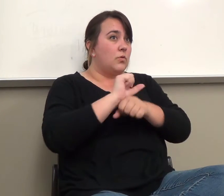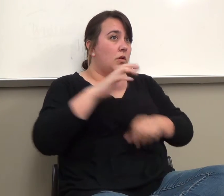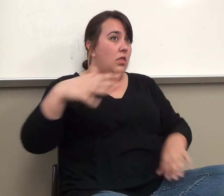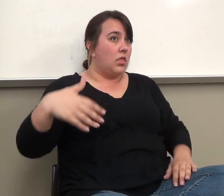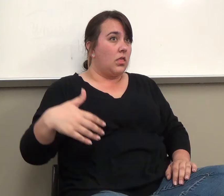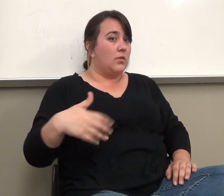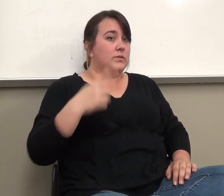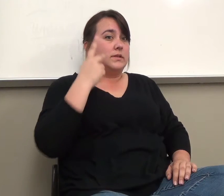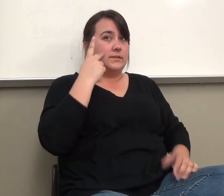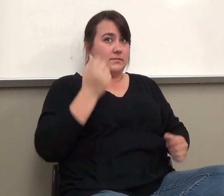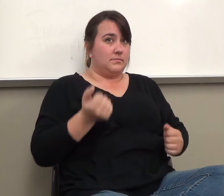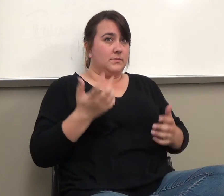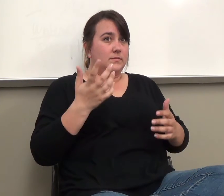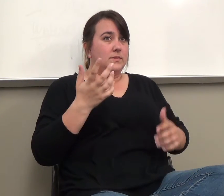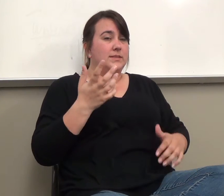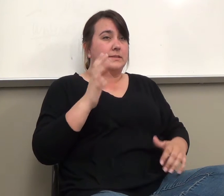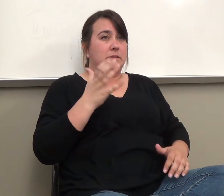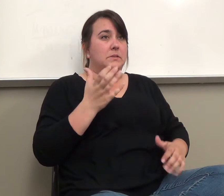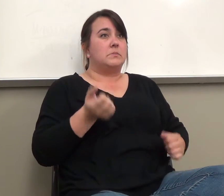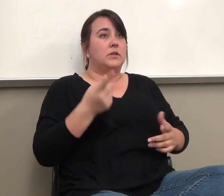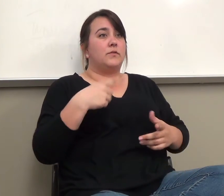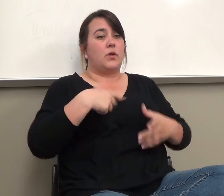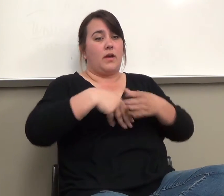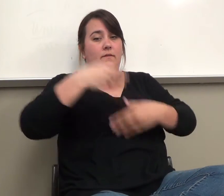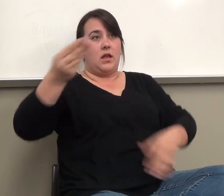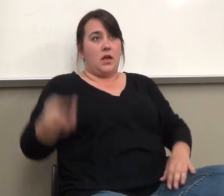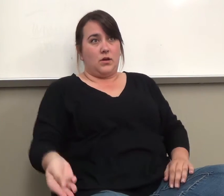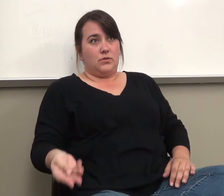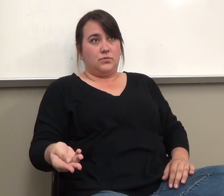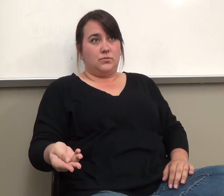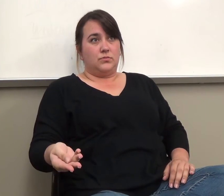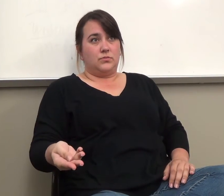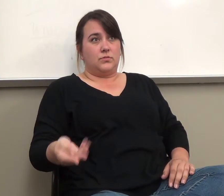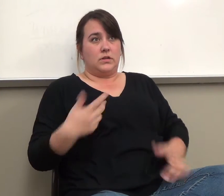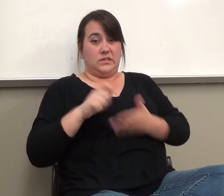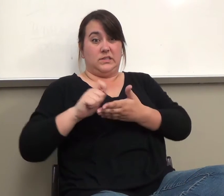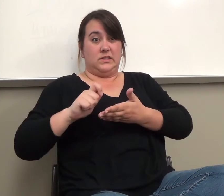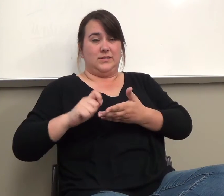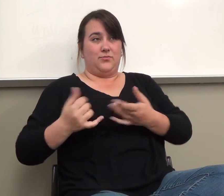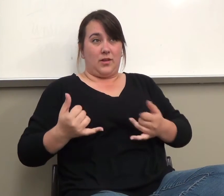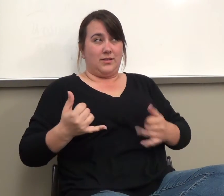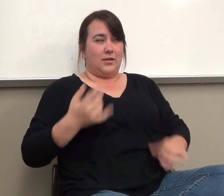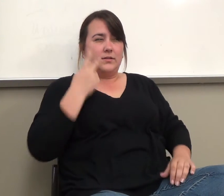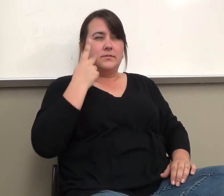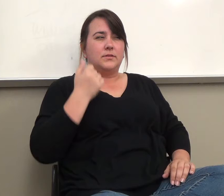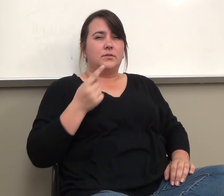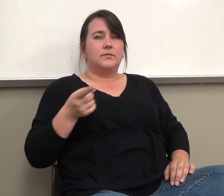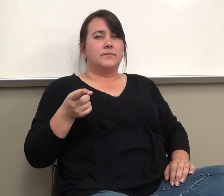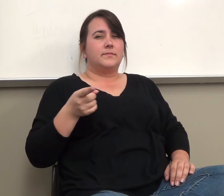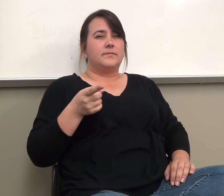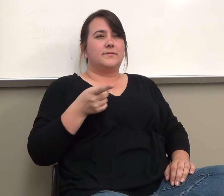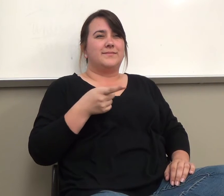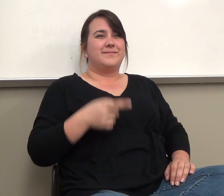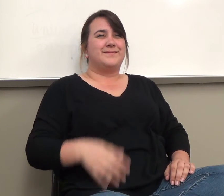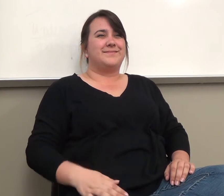see a number of people have it out frantically working on it, get that